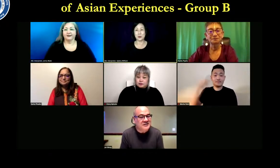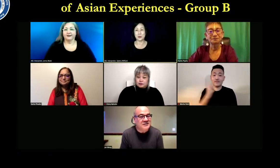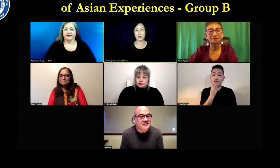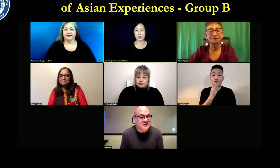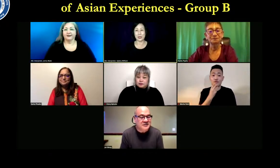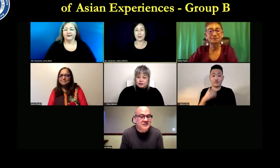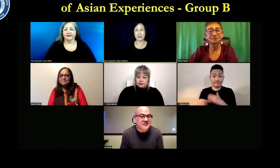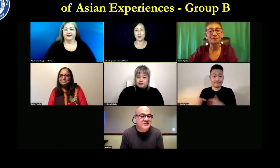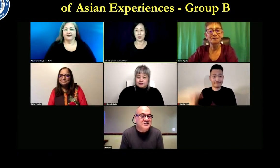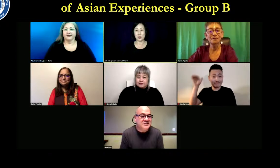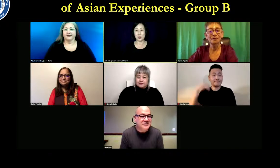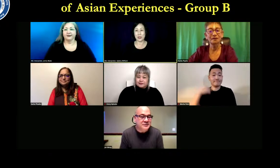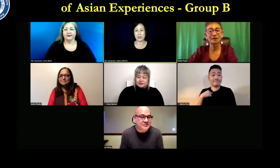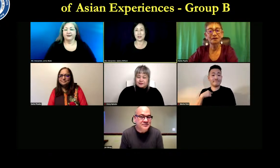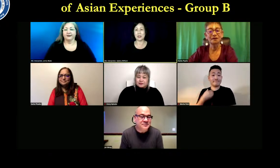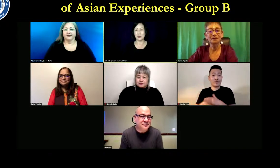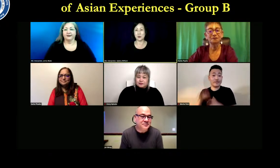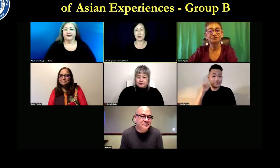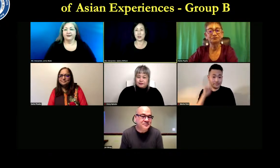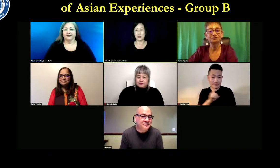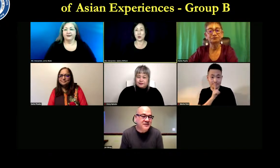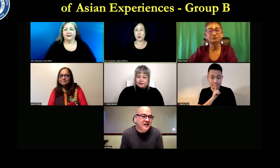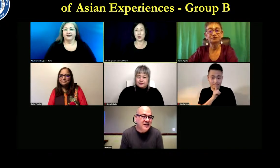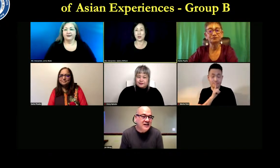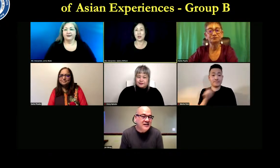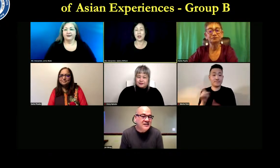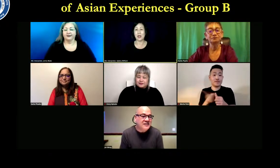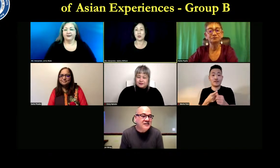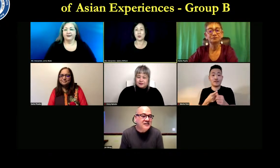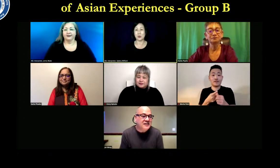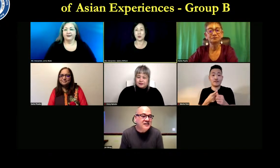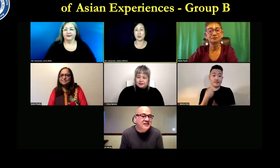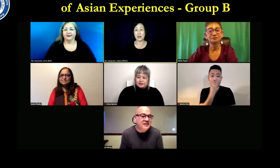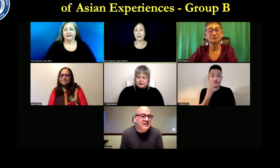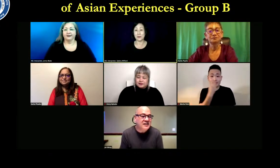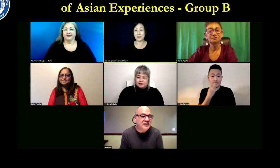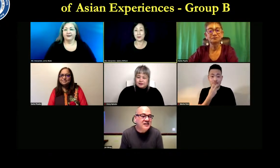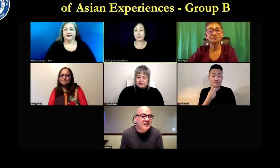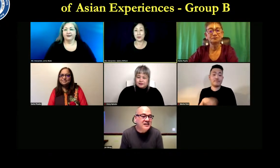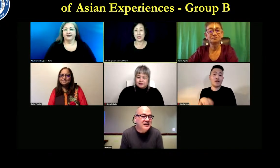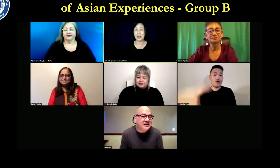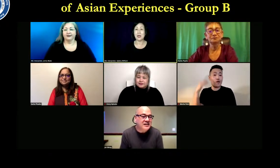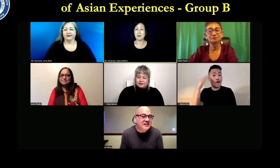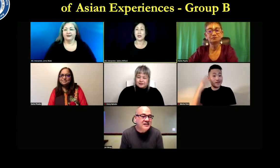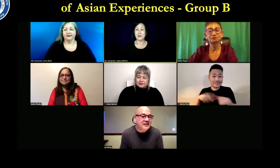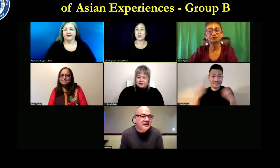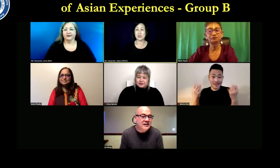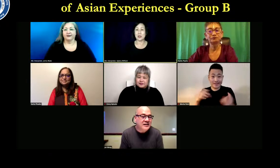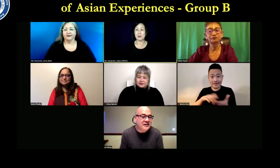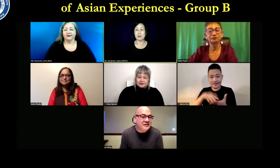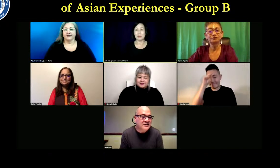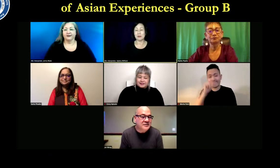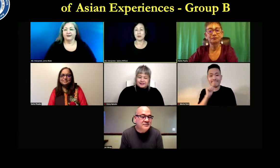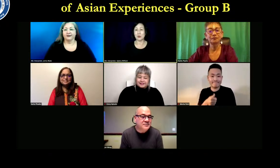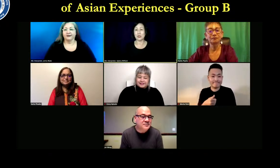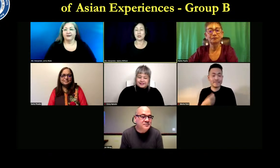I was born in Korea, and that's where I was raised, and I was raised in Seoul, and I was born deaf. My